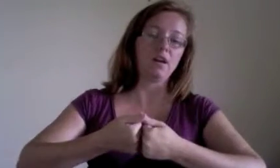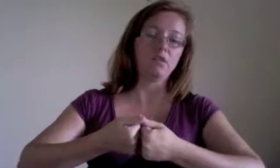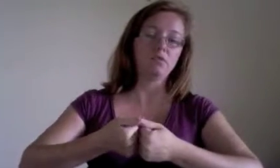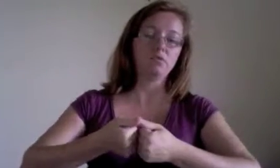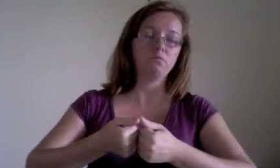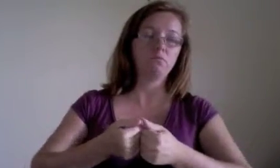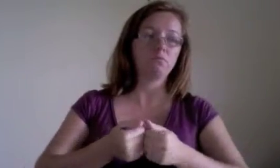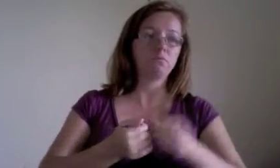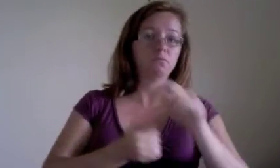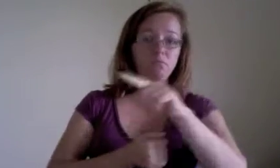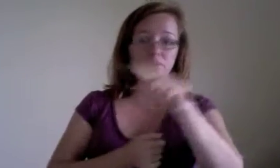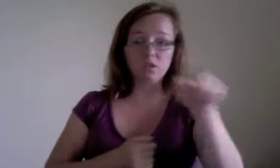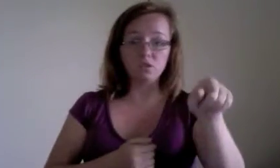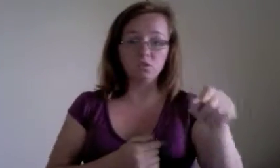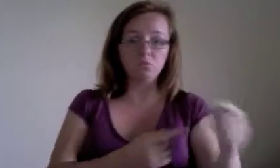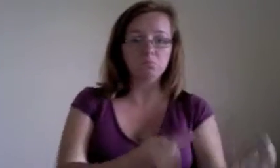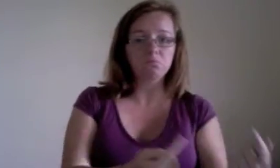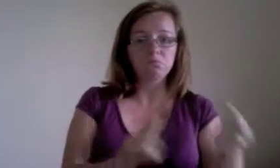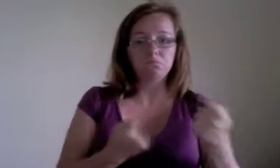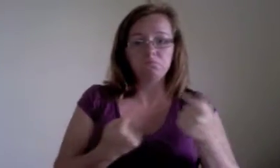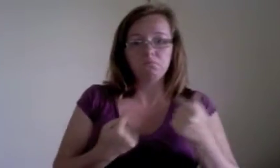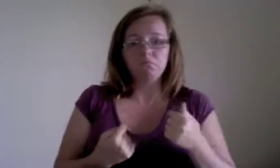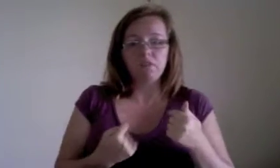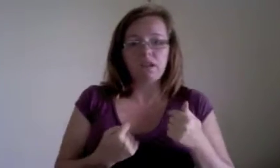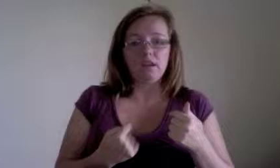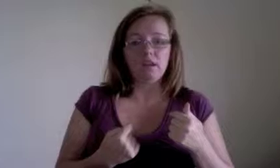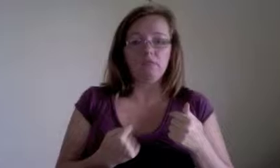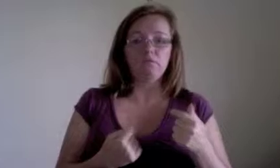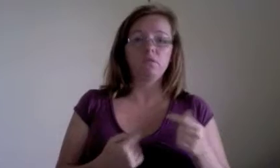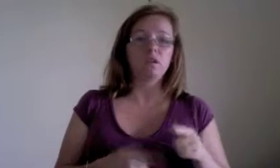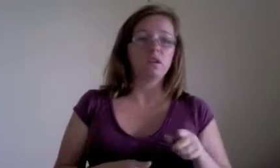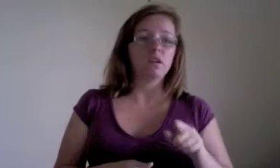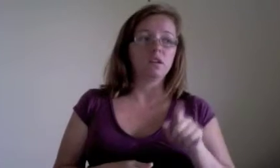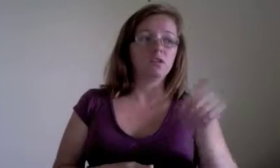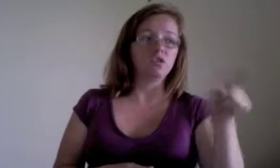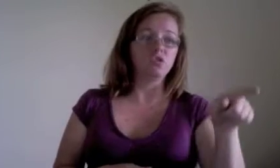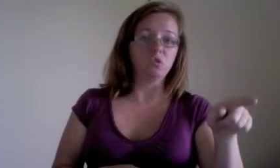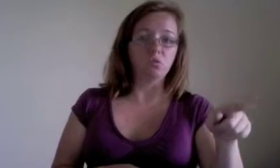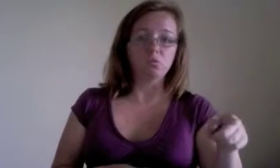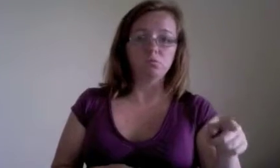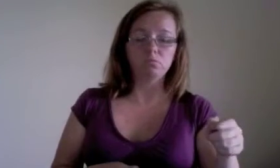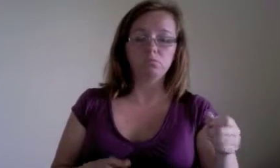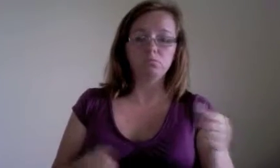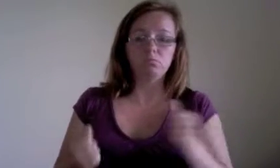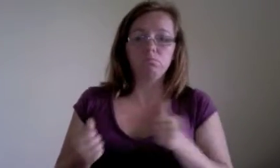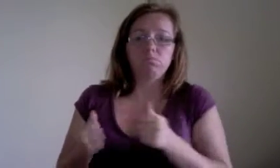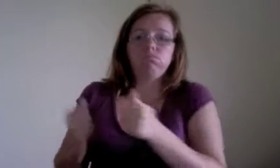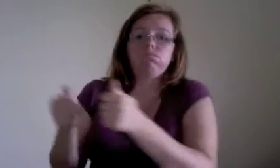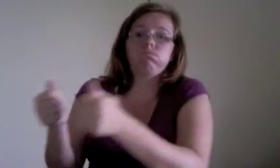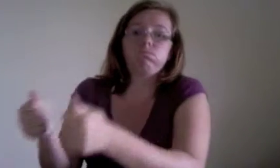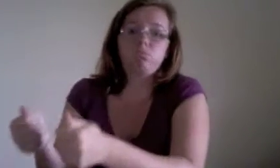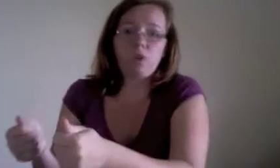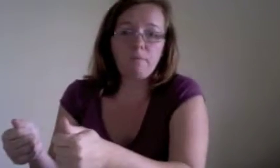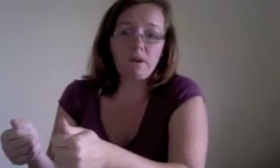how did you get here? Did you drive by